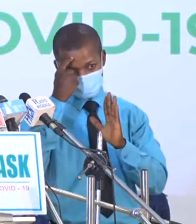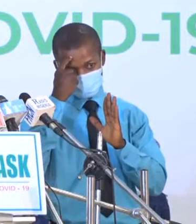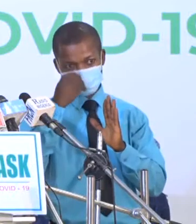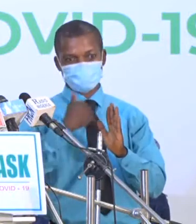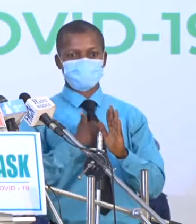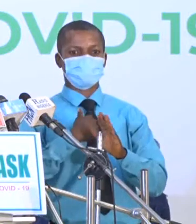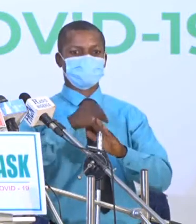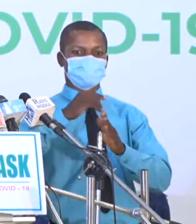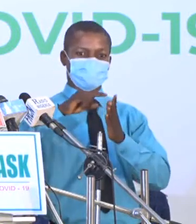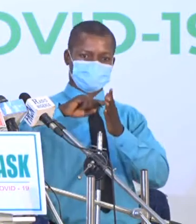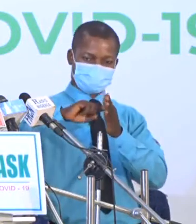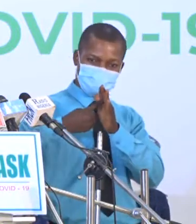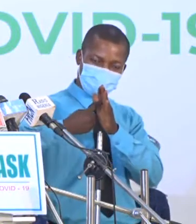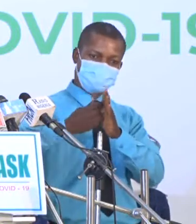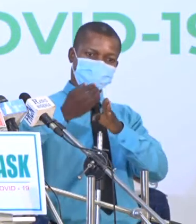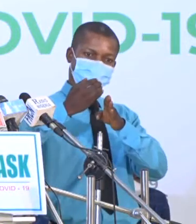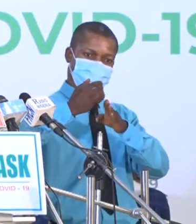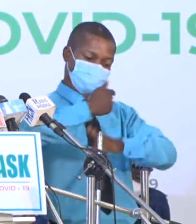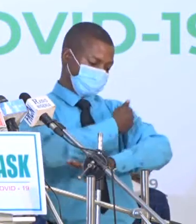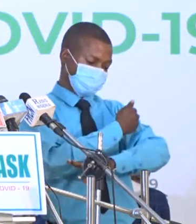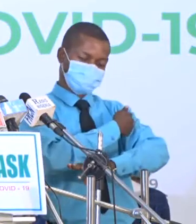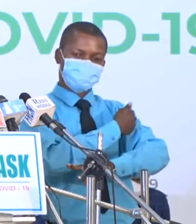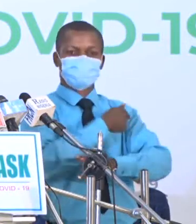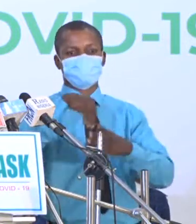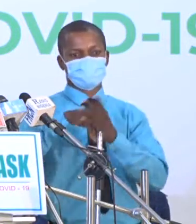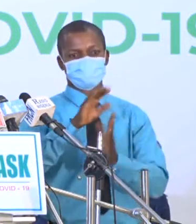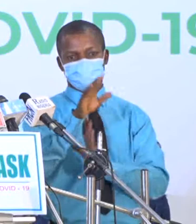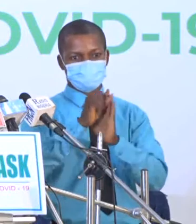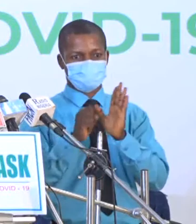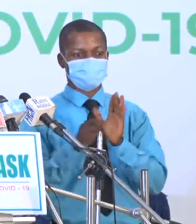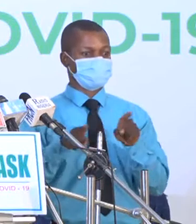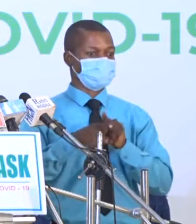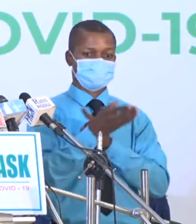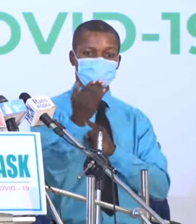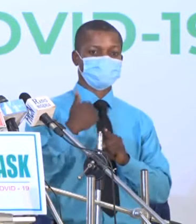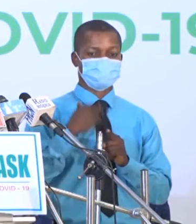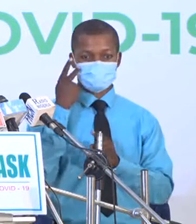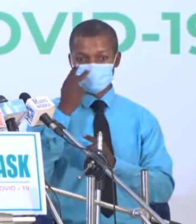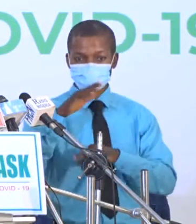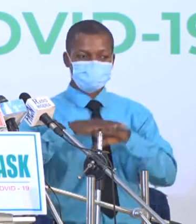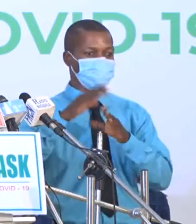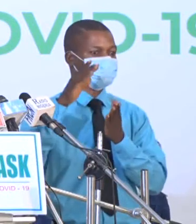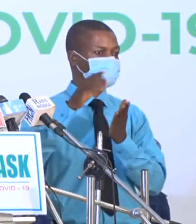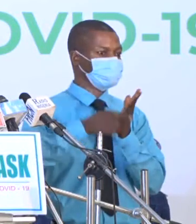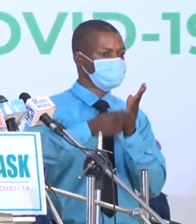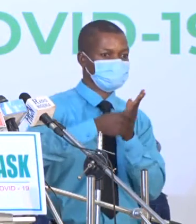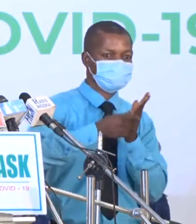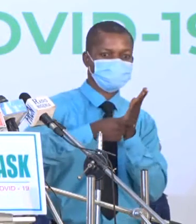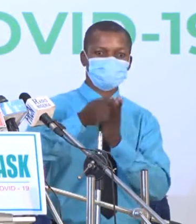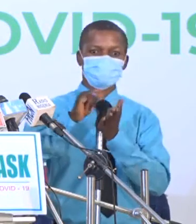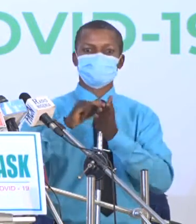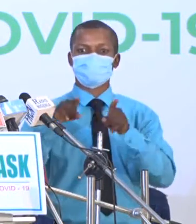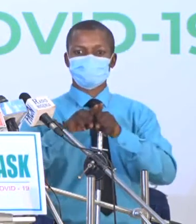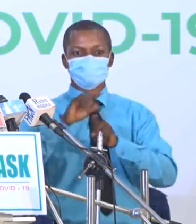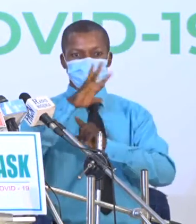the vaccination program in their states. As you must have seen on the media, these launches also involved